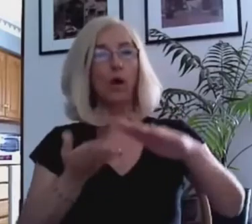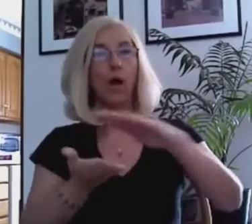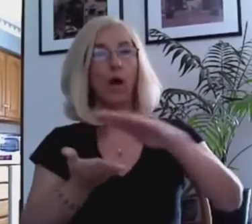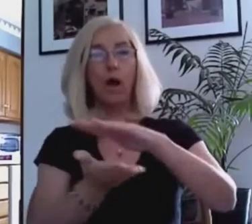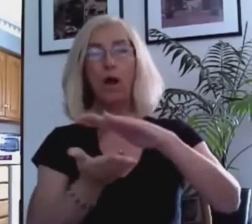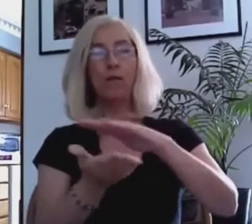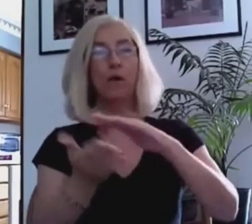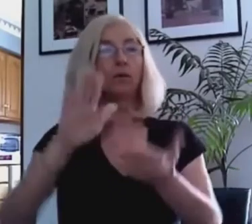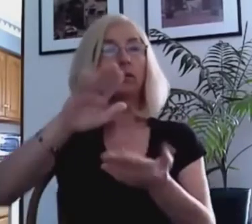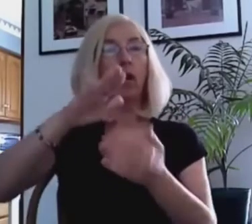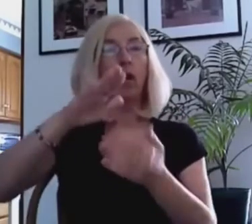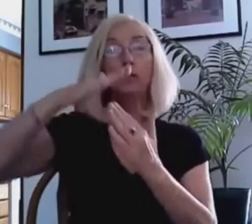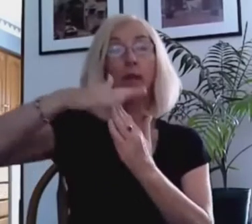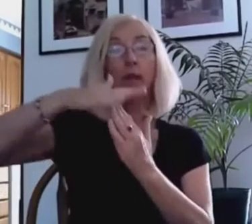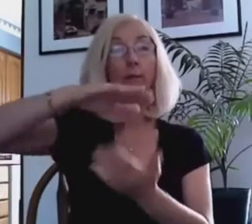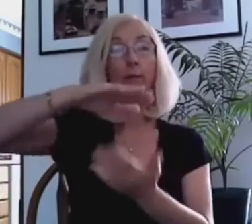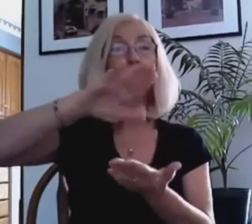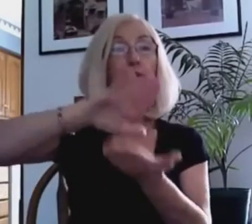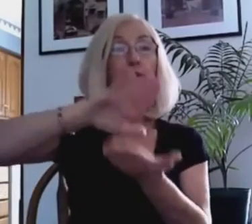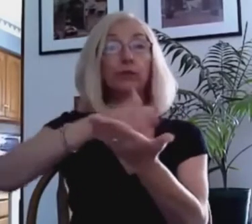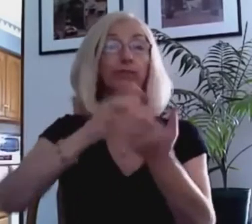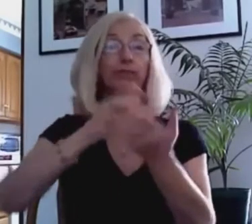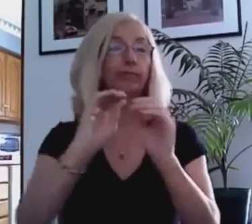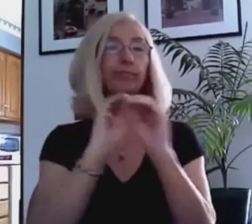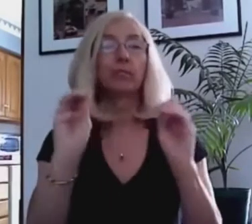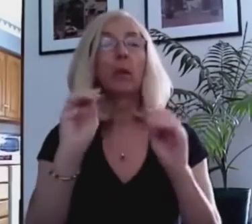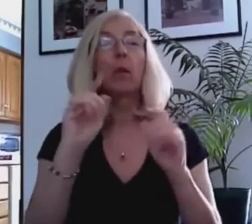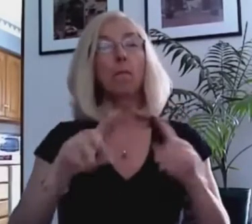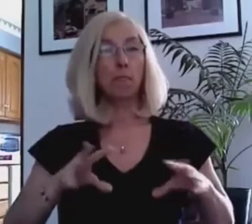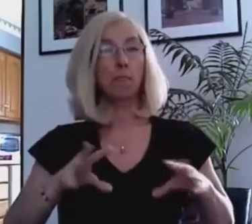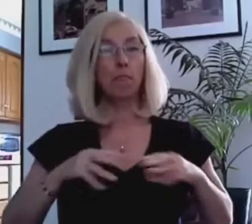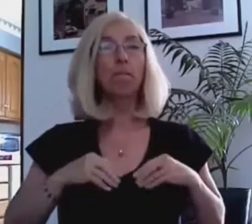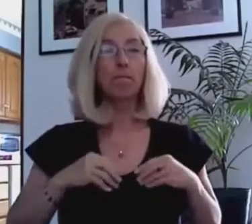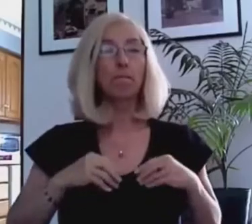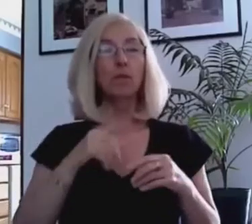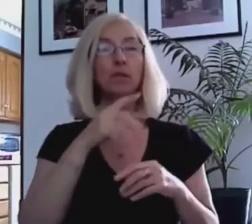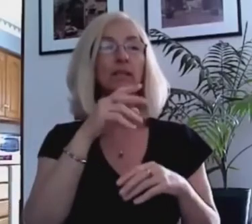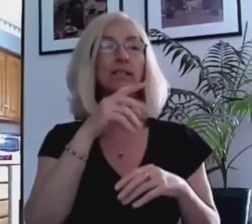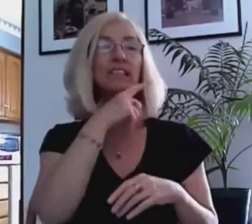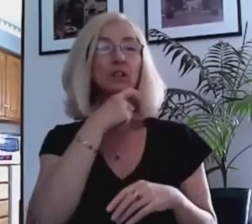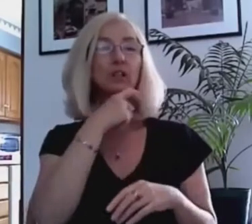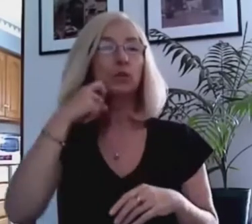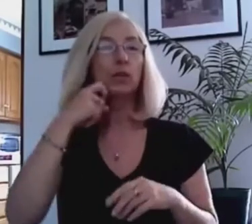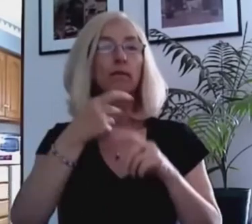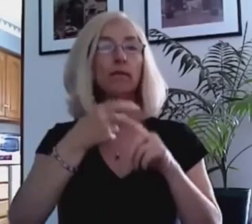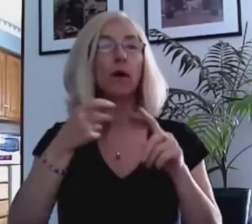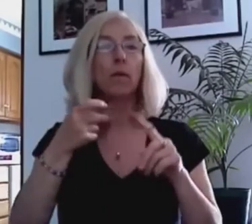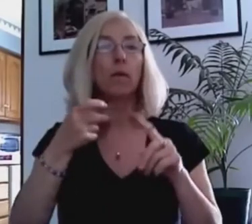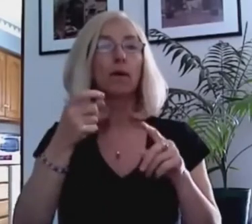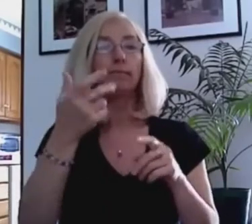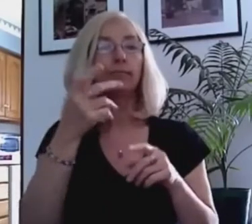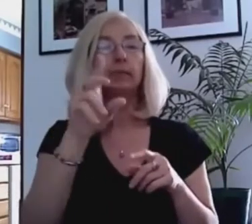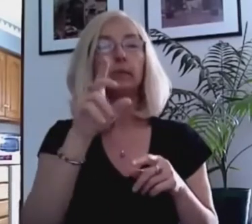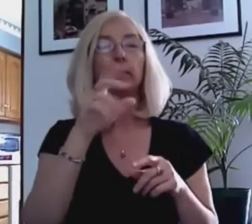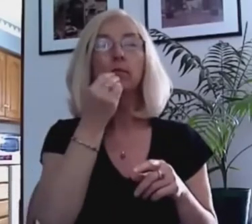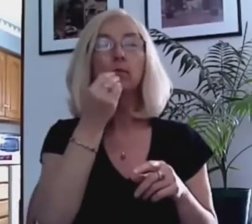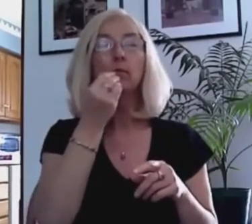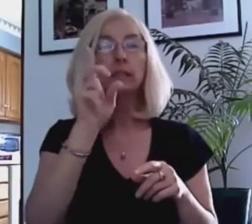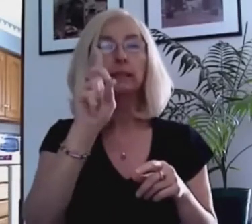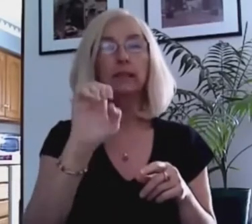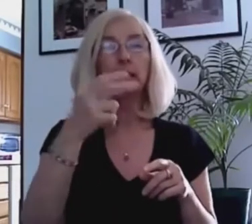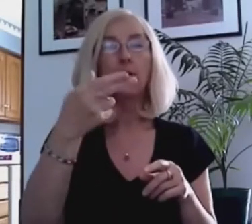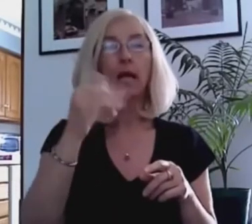are cooked at all. You eat the fruits and the vegetables and everything completely raw. You can't even